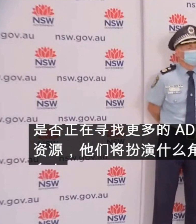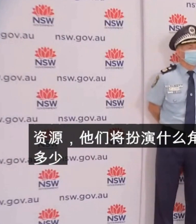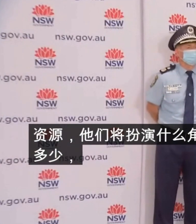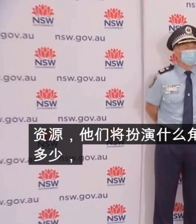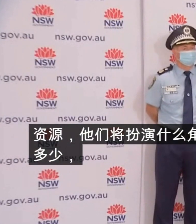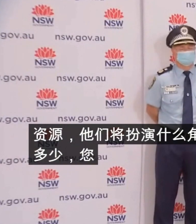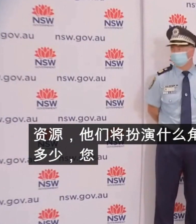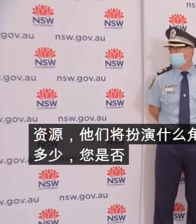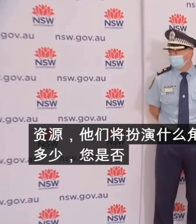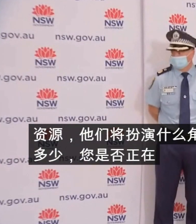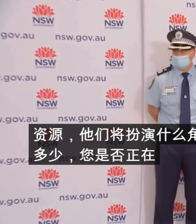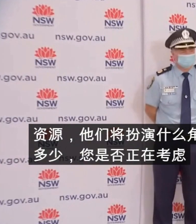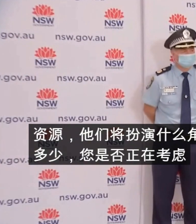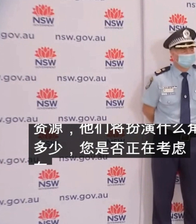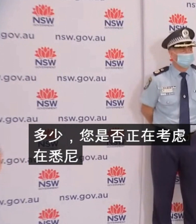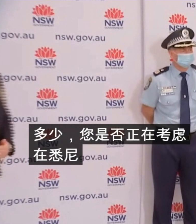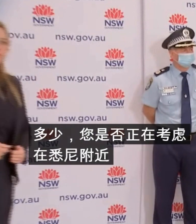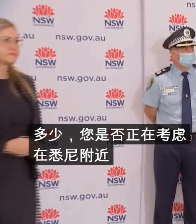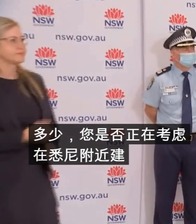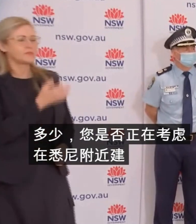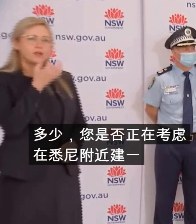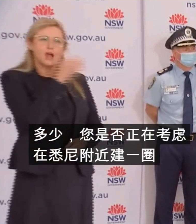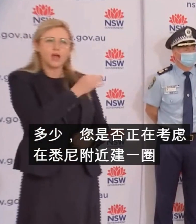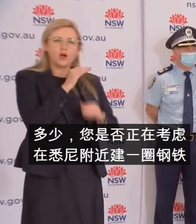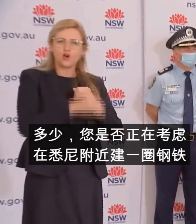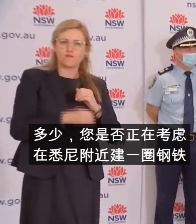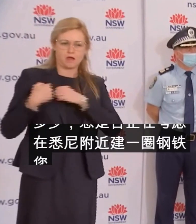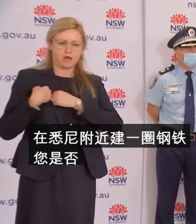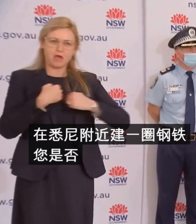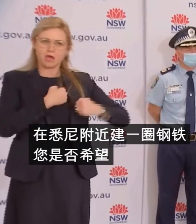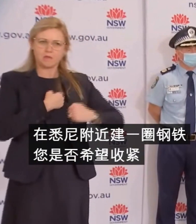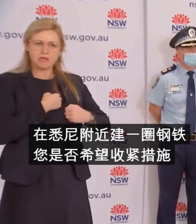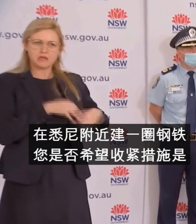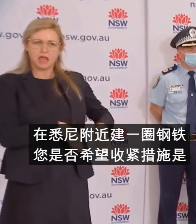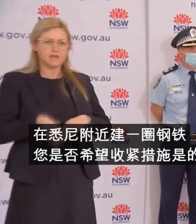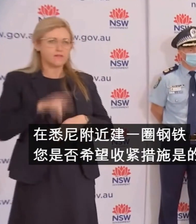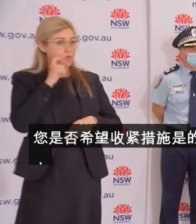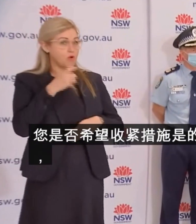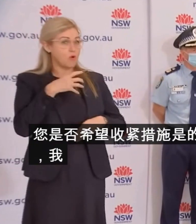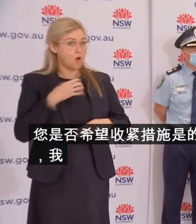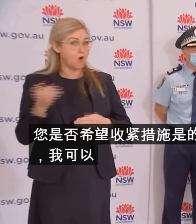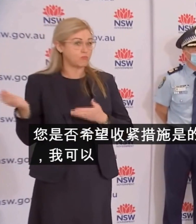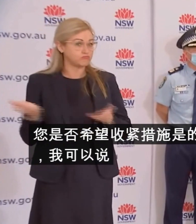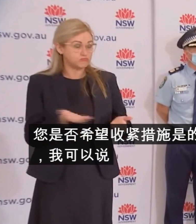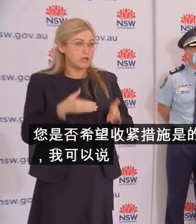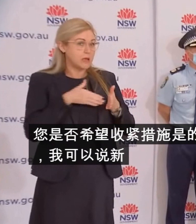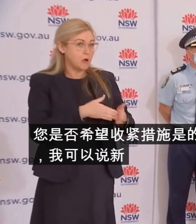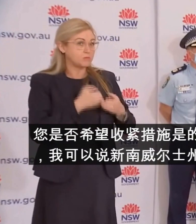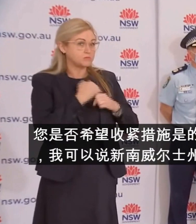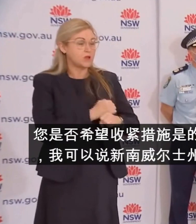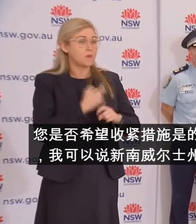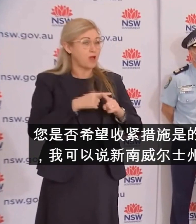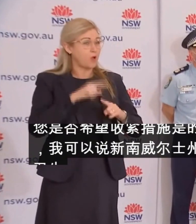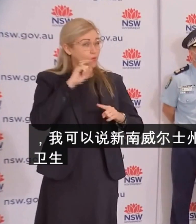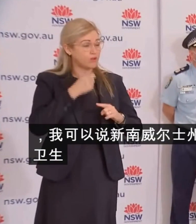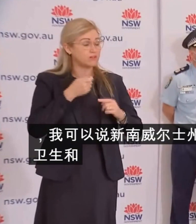they play and how many? And are you considering a ring of steel around Sydney? What other measures are you looking to tighten? Yes, certainly. And can I say